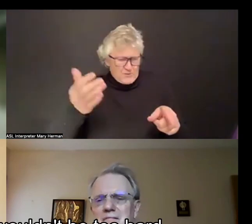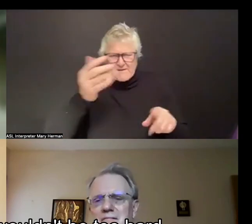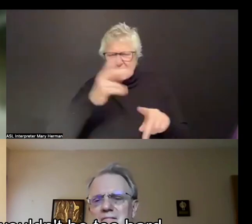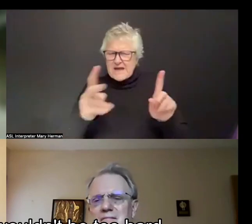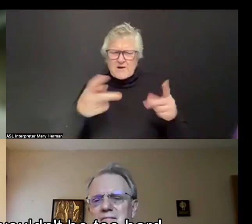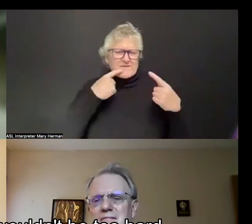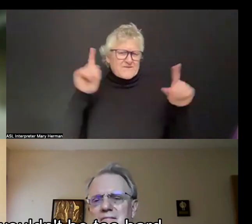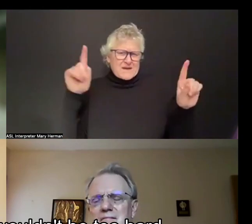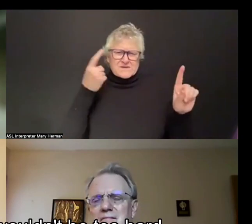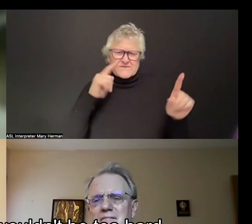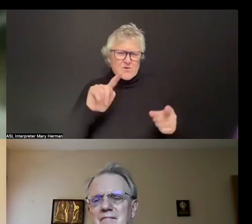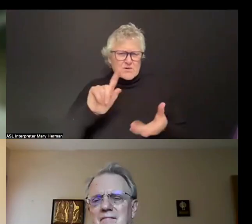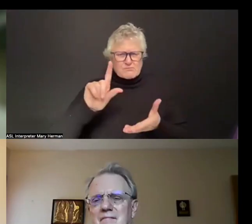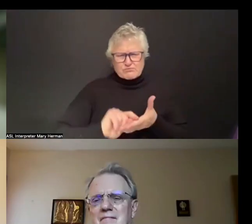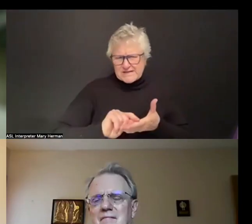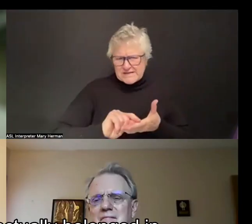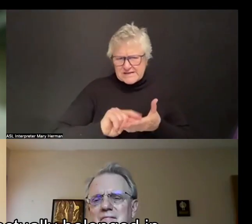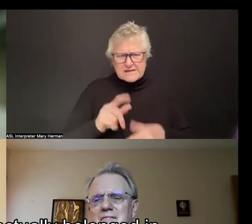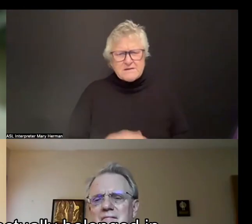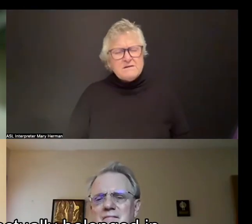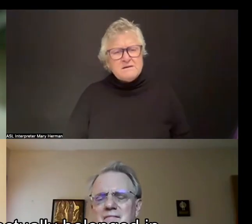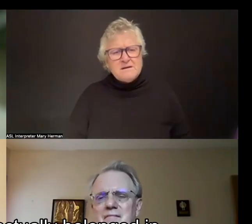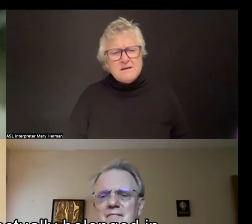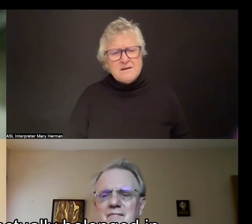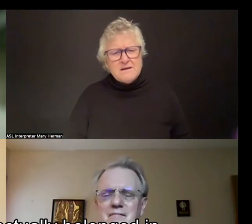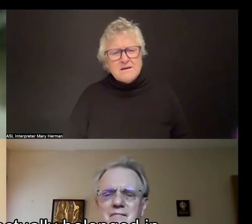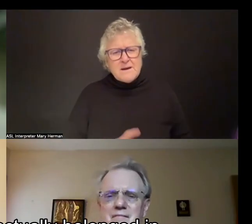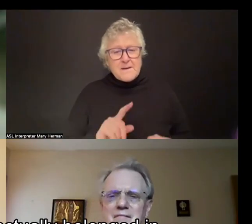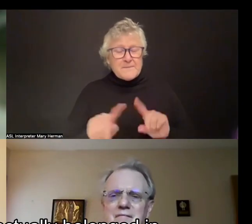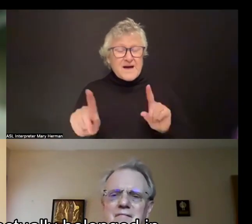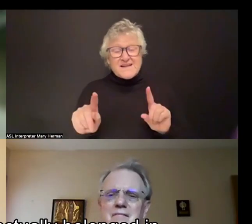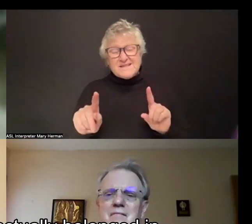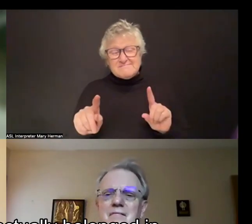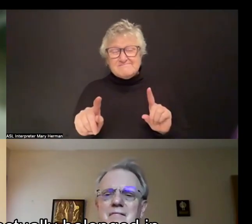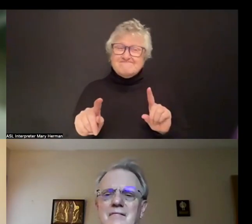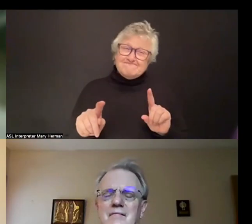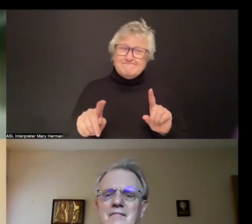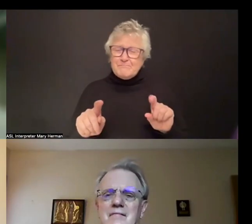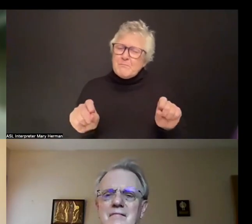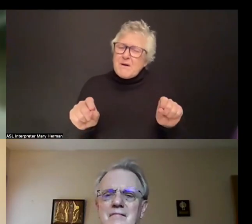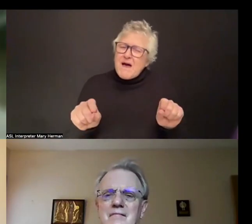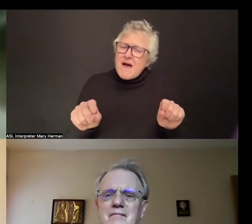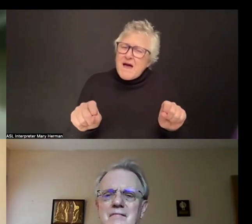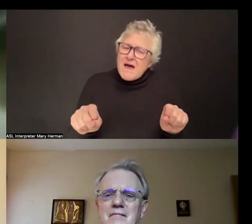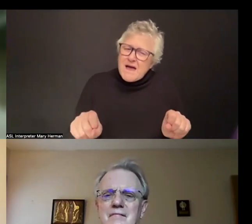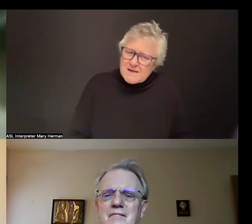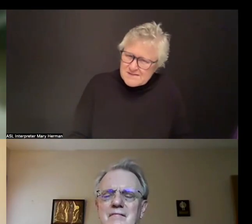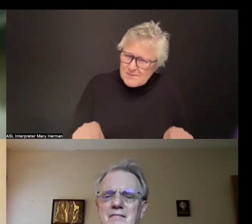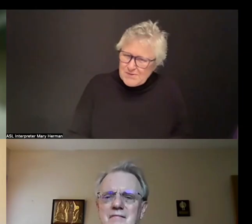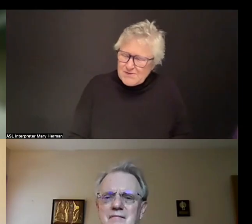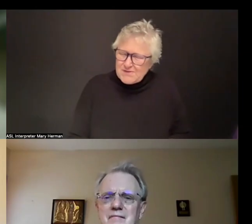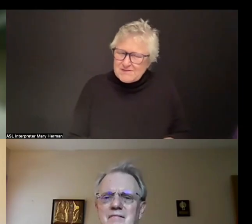those details wouldn't be too hard to ape. Handwriting that actually belonged in the 18th century was much more difficult to fake, but not